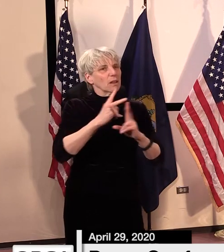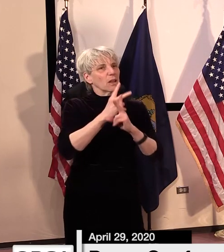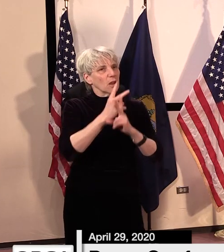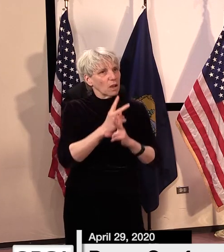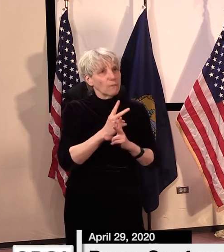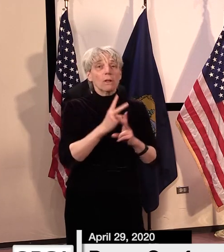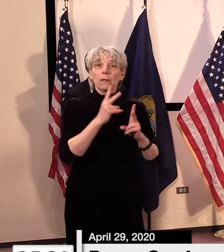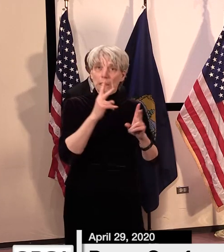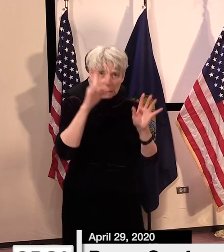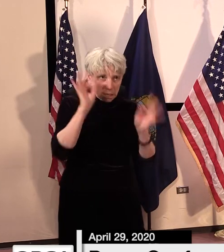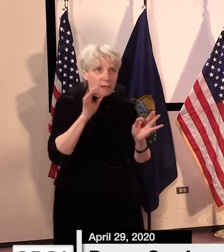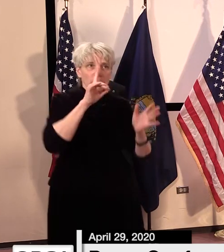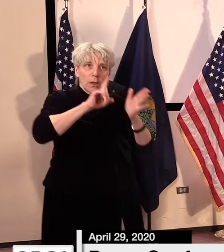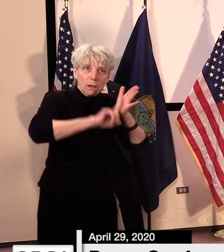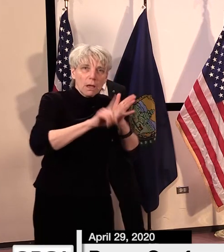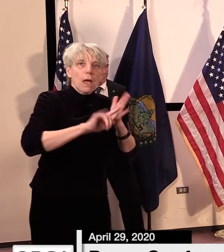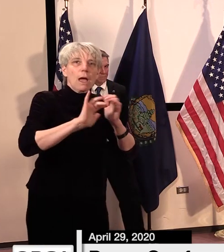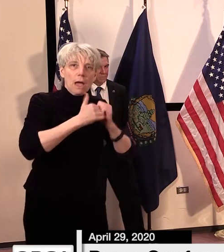hopes for that.